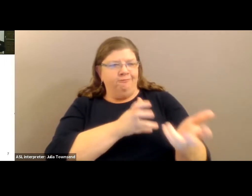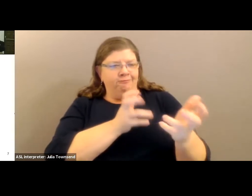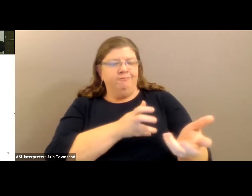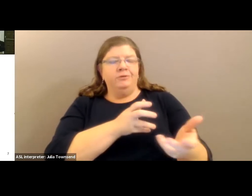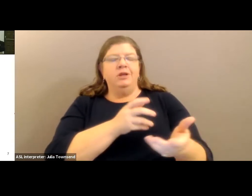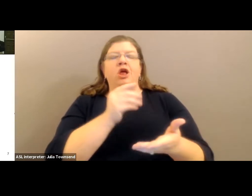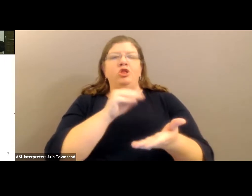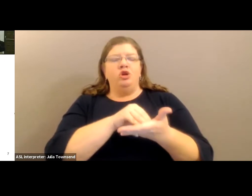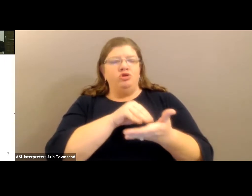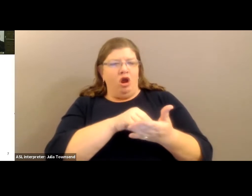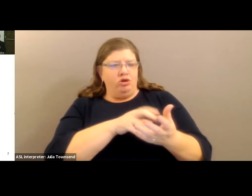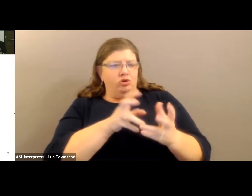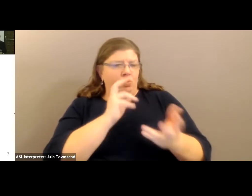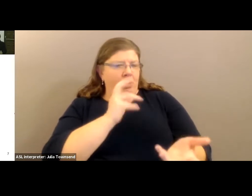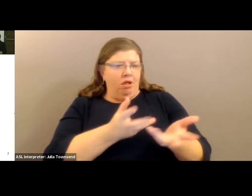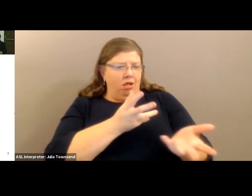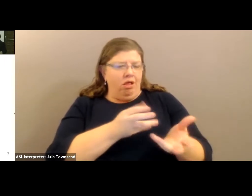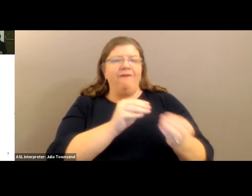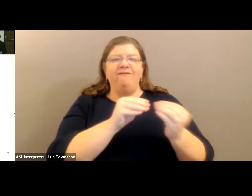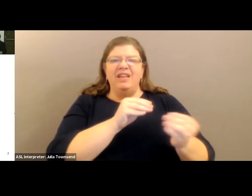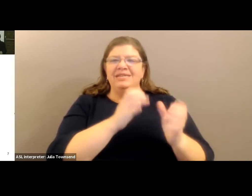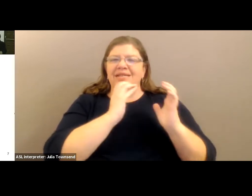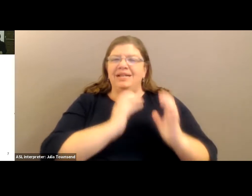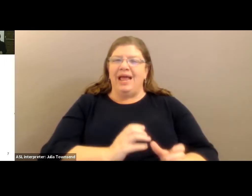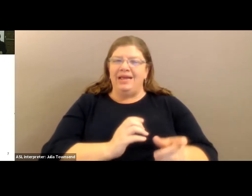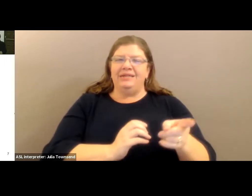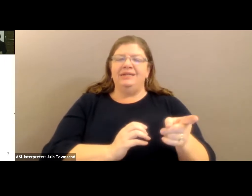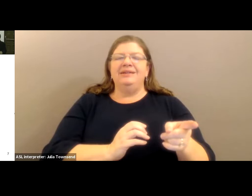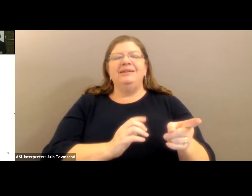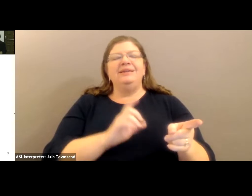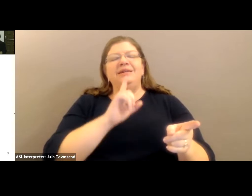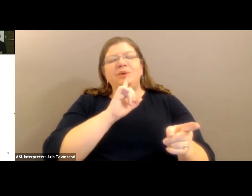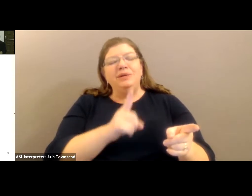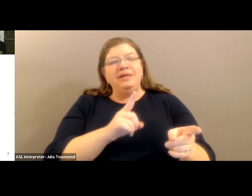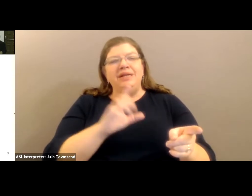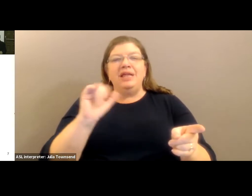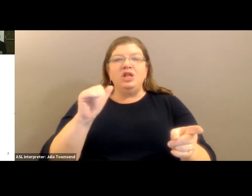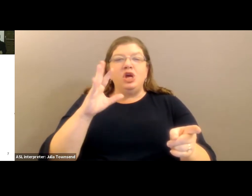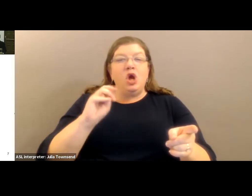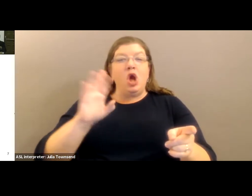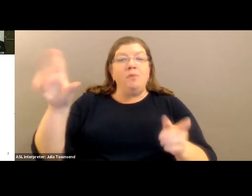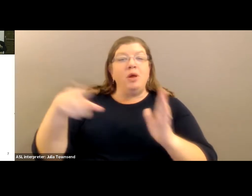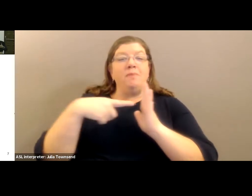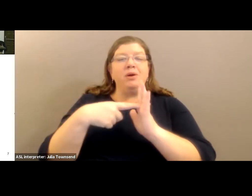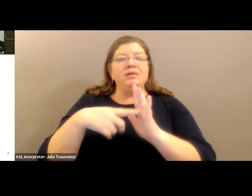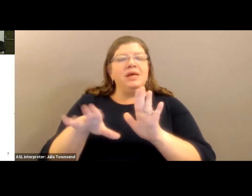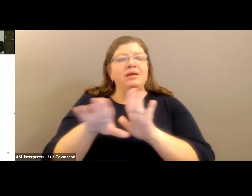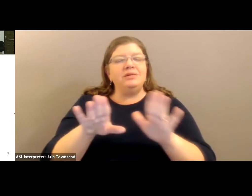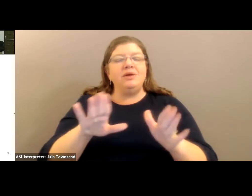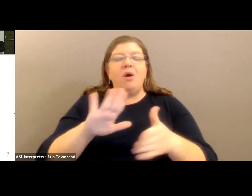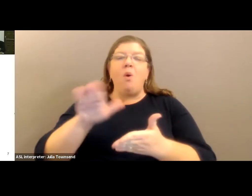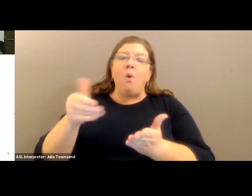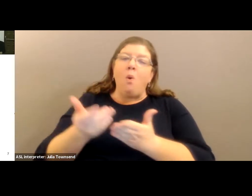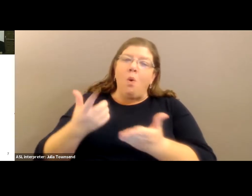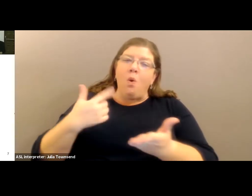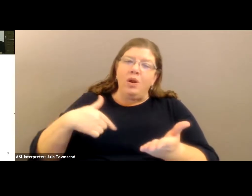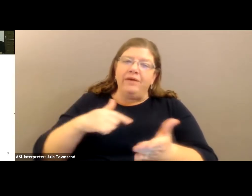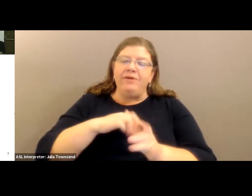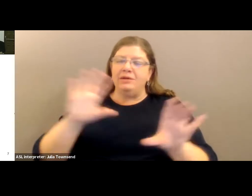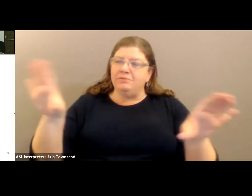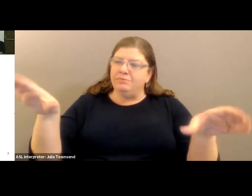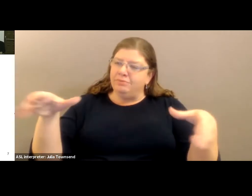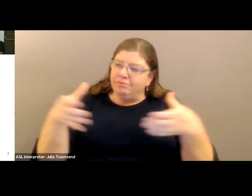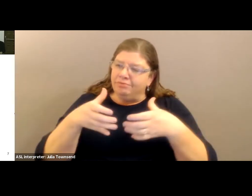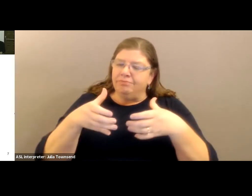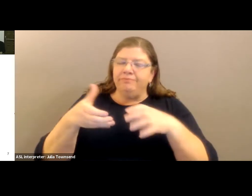therapist is going to fix the client. But really, the CALM model says we all come together to support